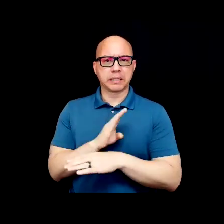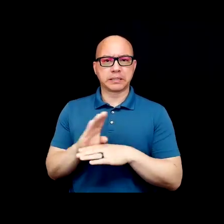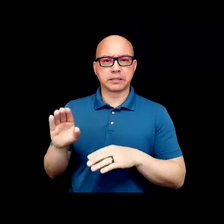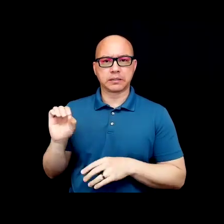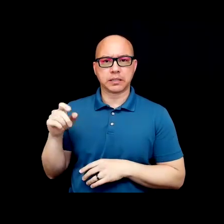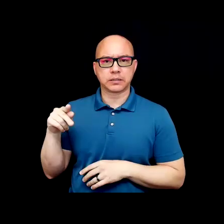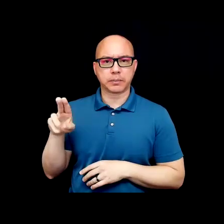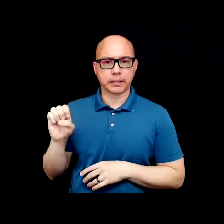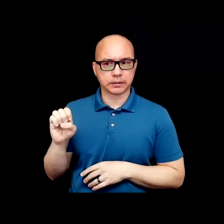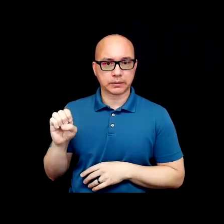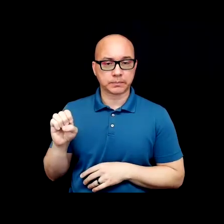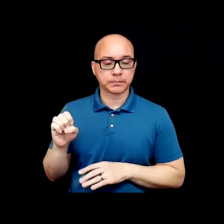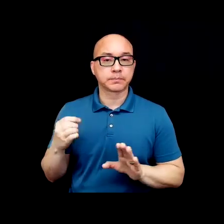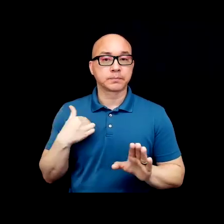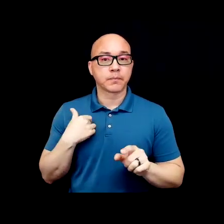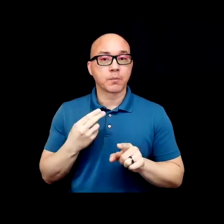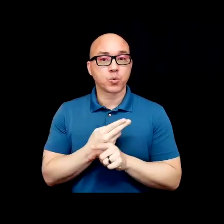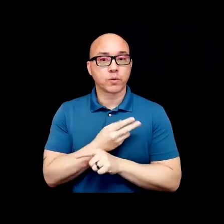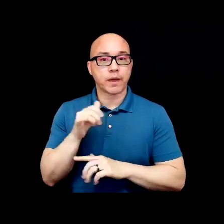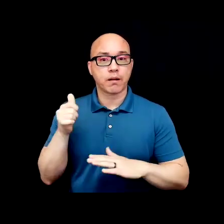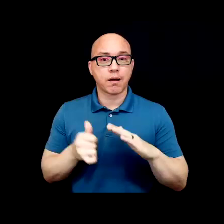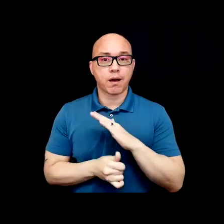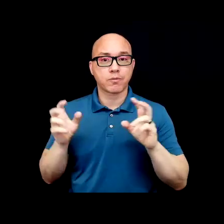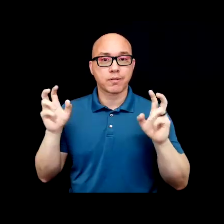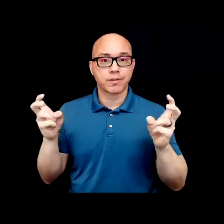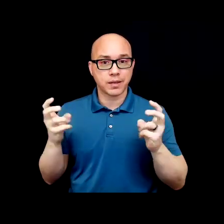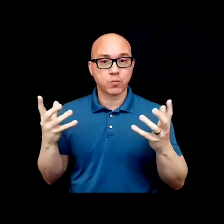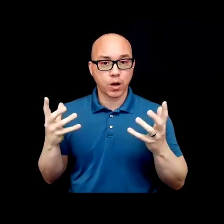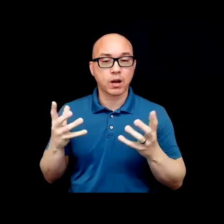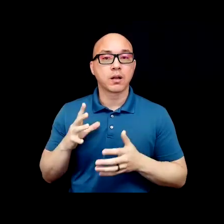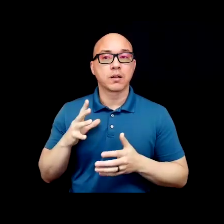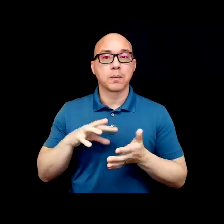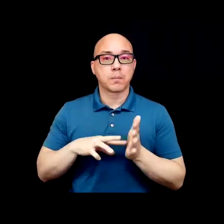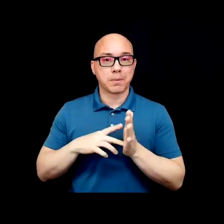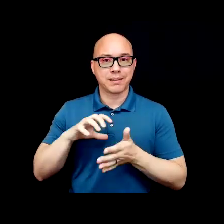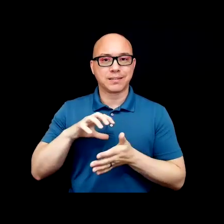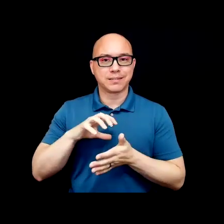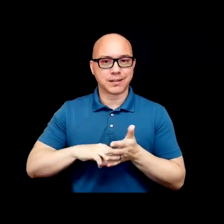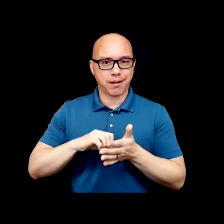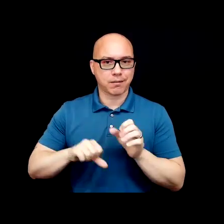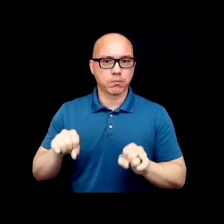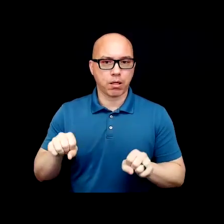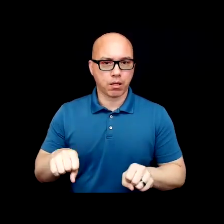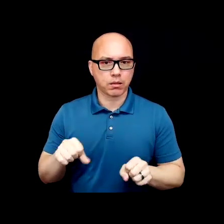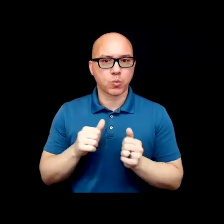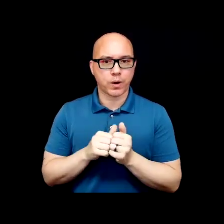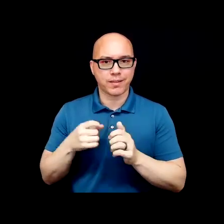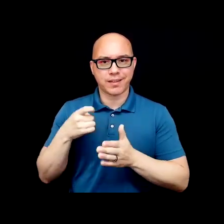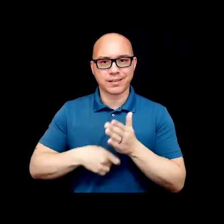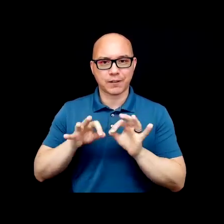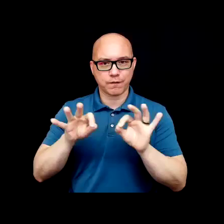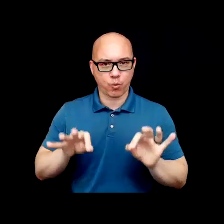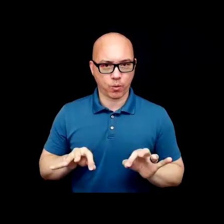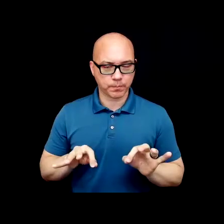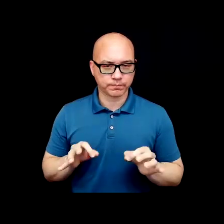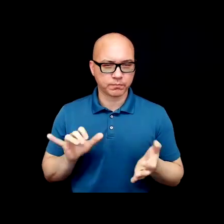And I'm coining this under the theme of what is deductible on this tax form we've just identified versus what